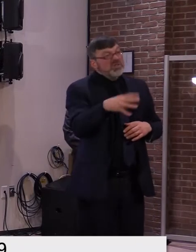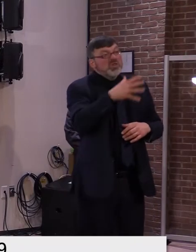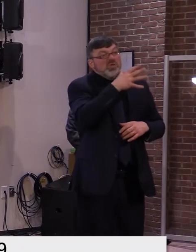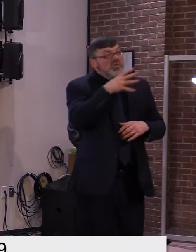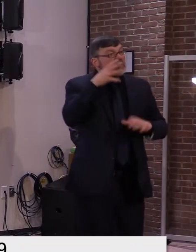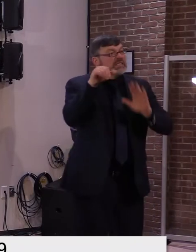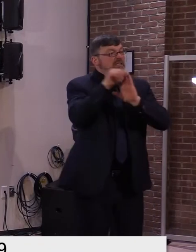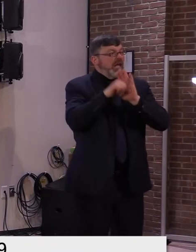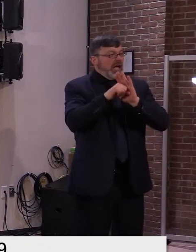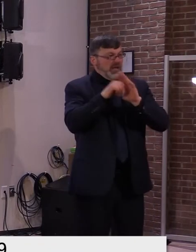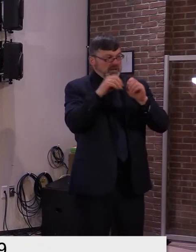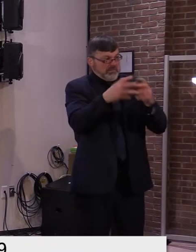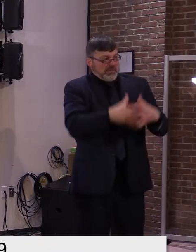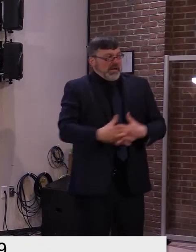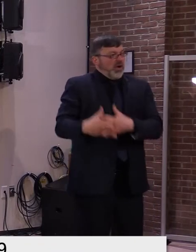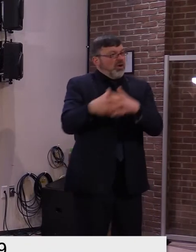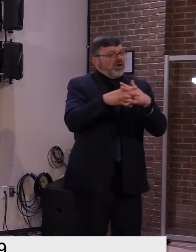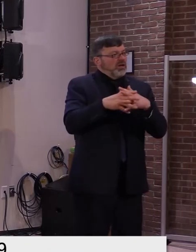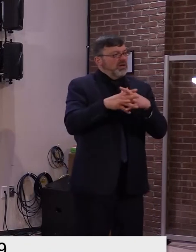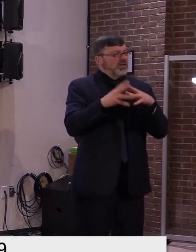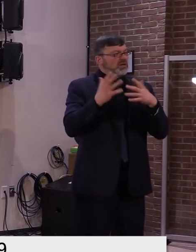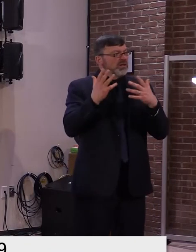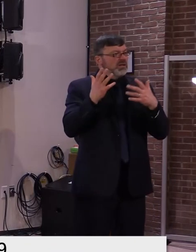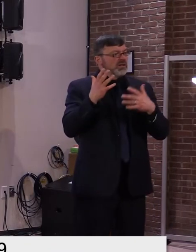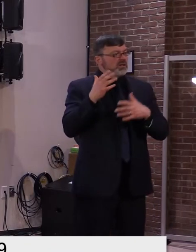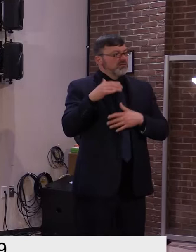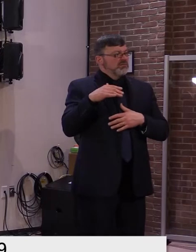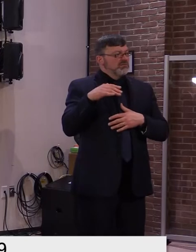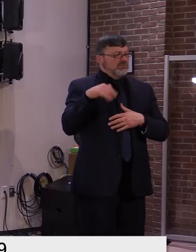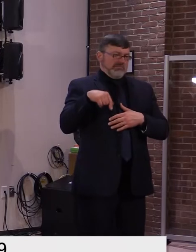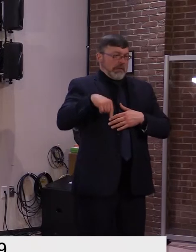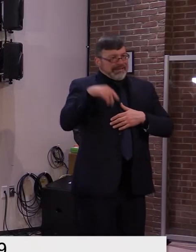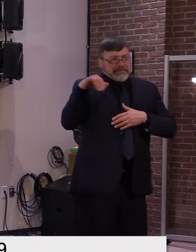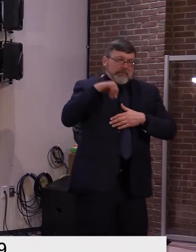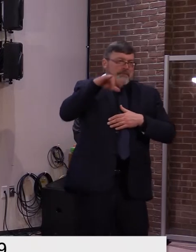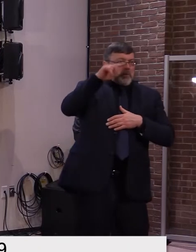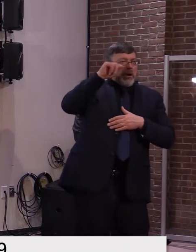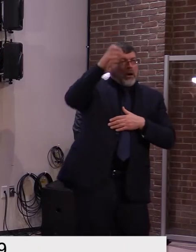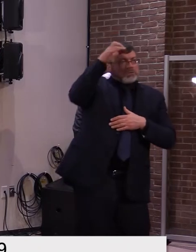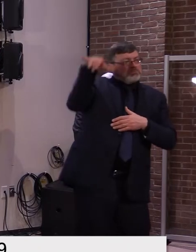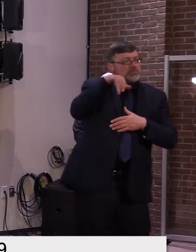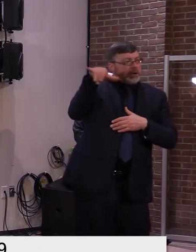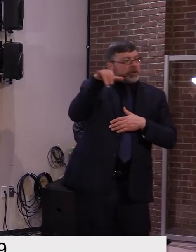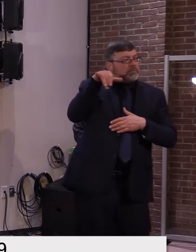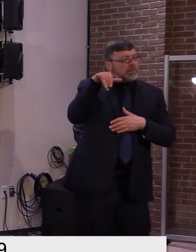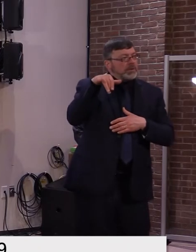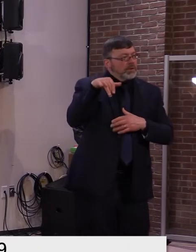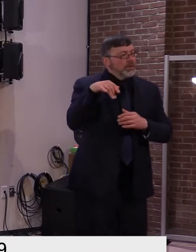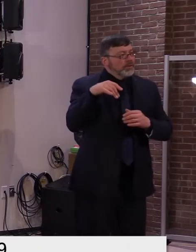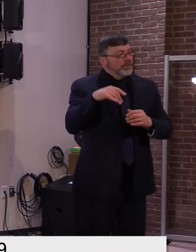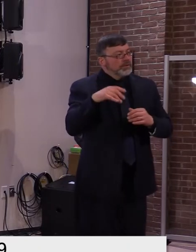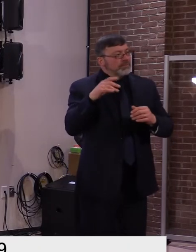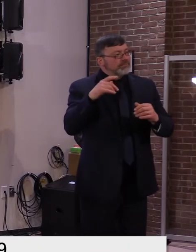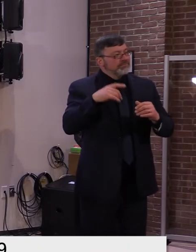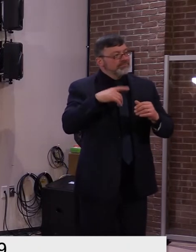we're one of them, they put a lot of emphasis on the federal pharmacy programs and that they have